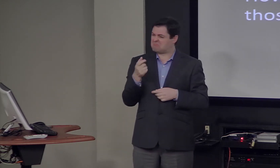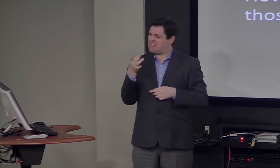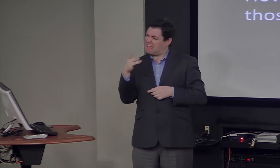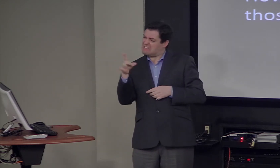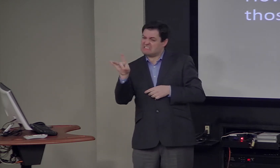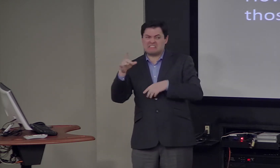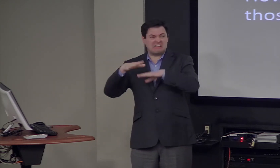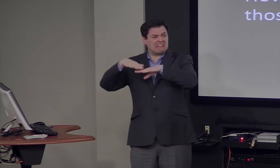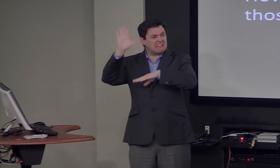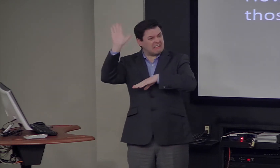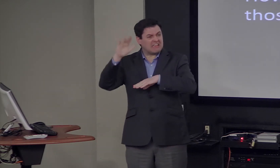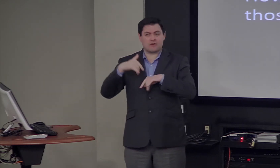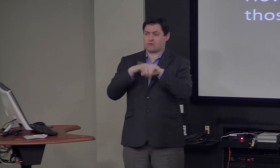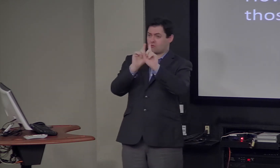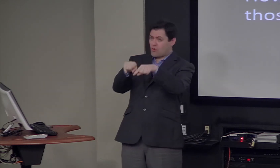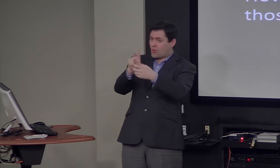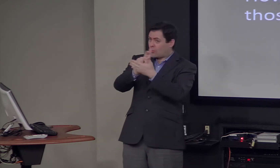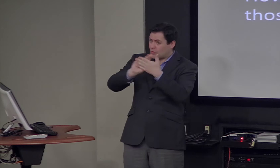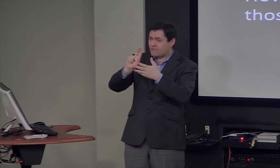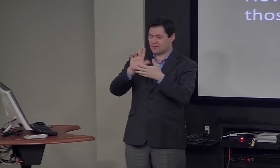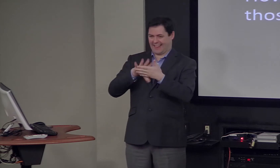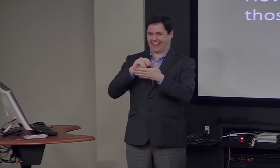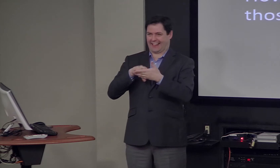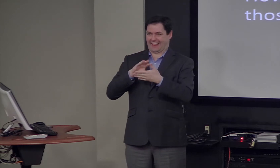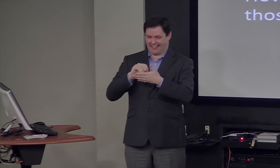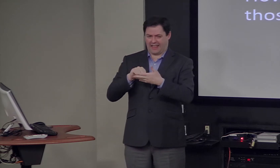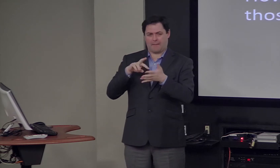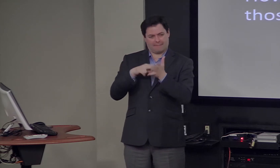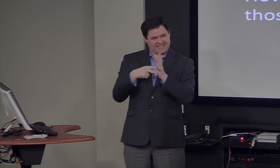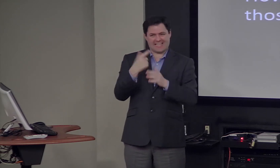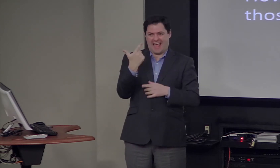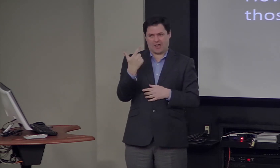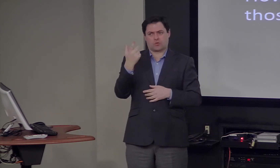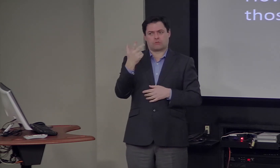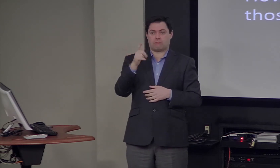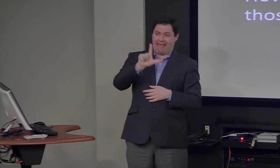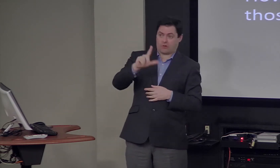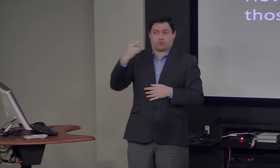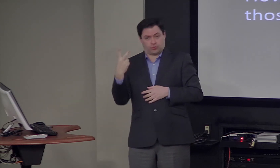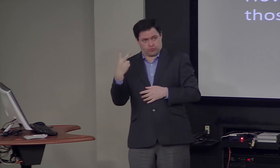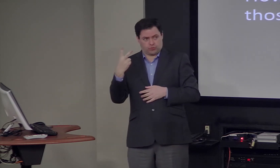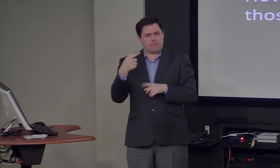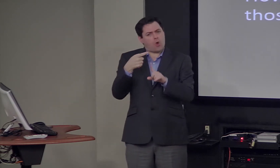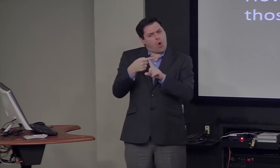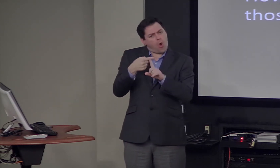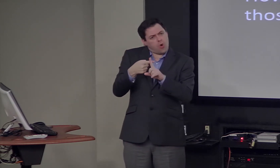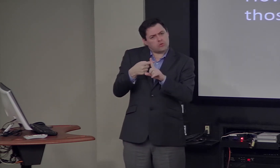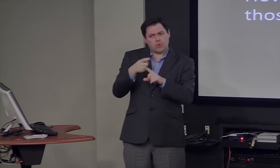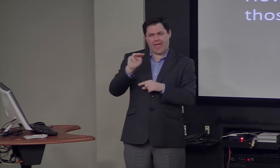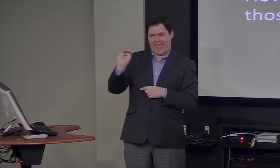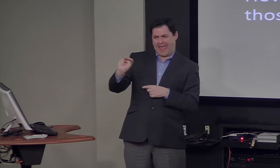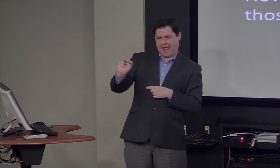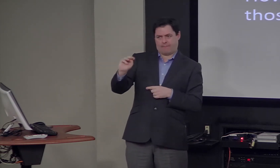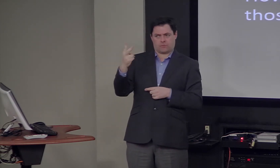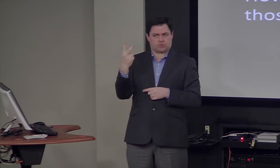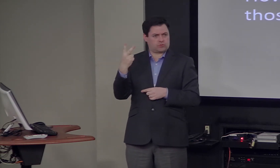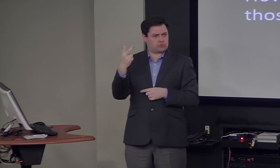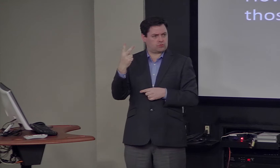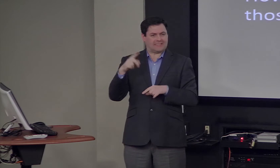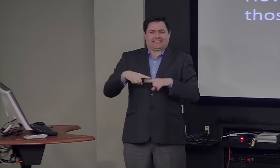opportunity to interact with any deaf people. So typically they are 18 years or older when they first engage in learning the language. So their L2 is that sign